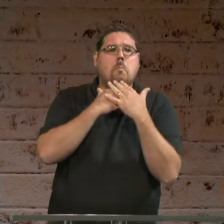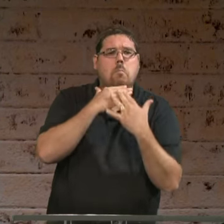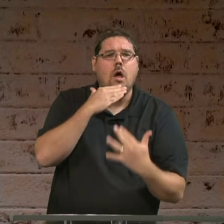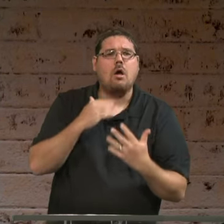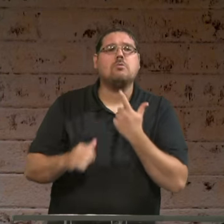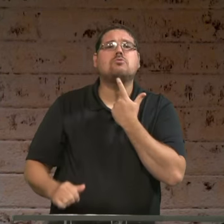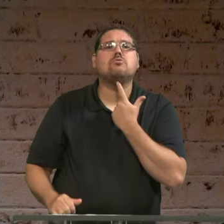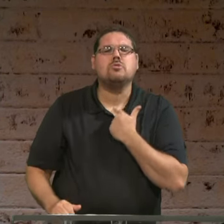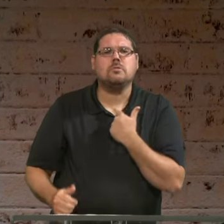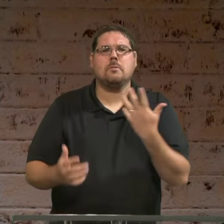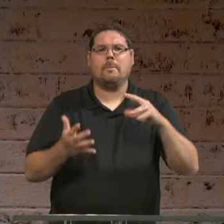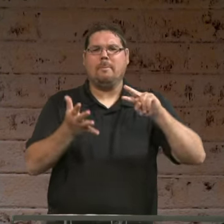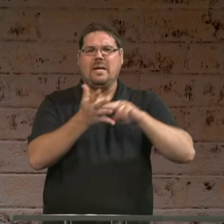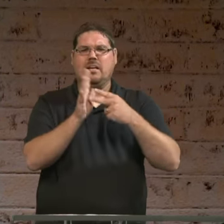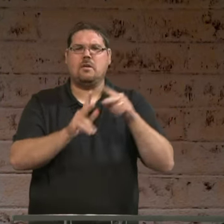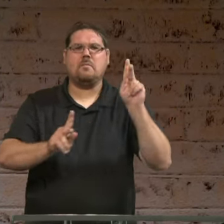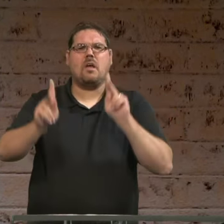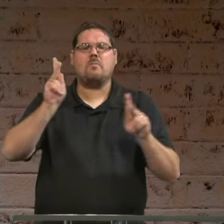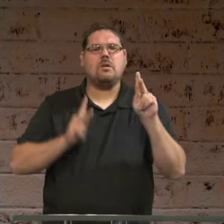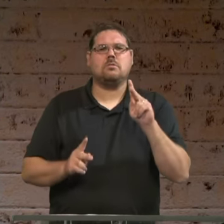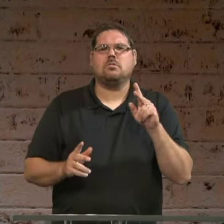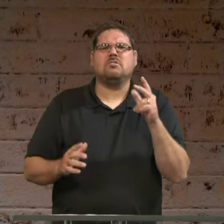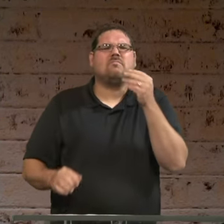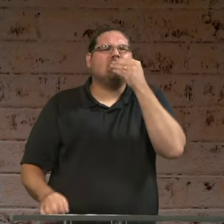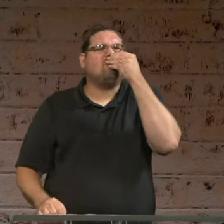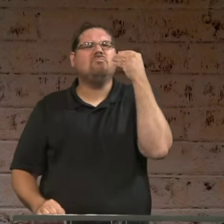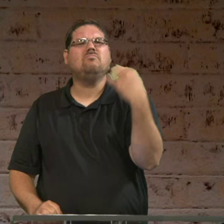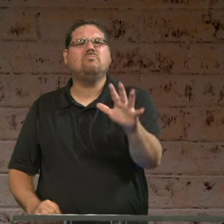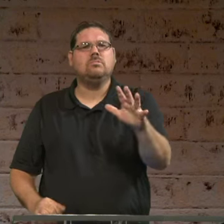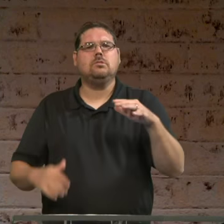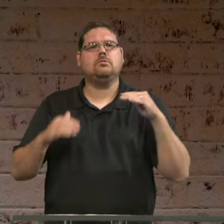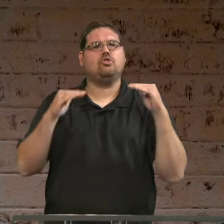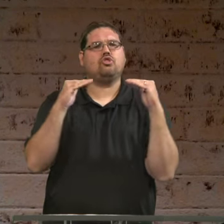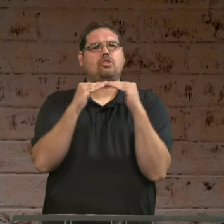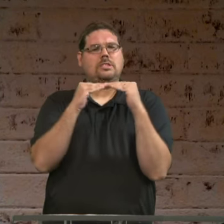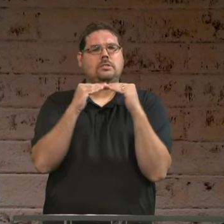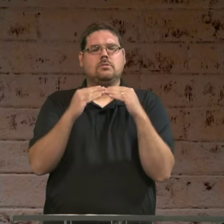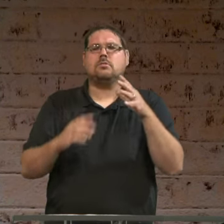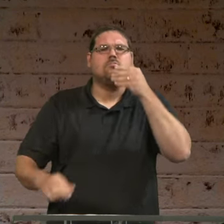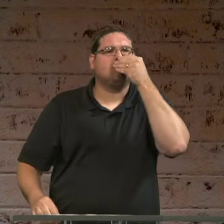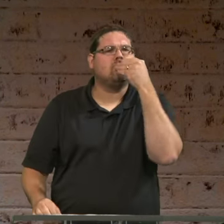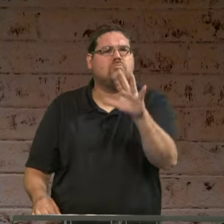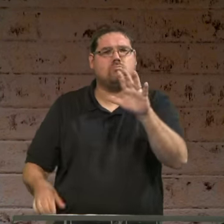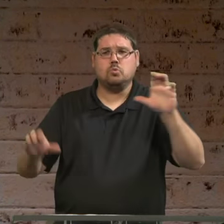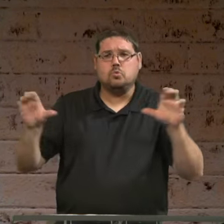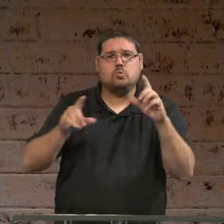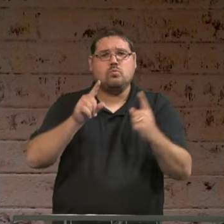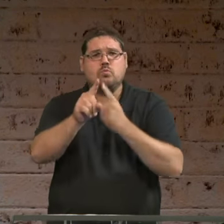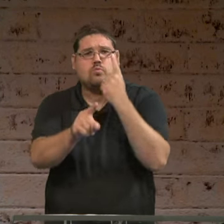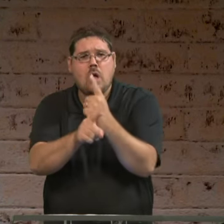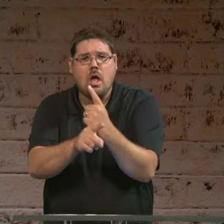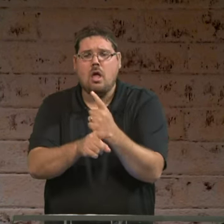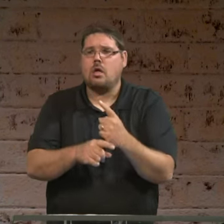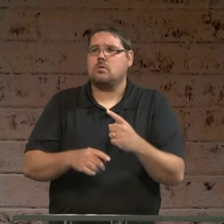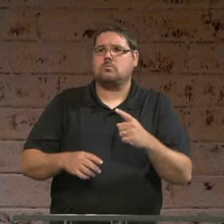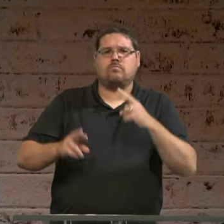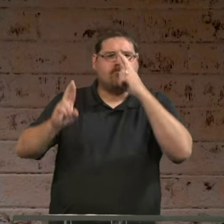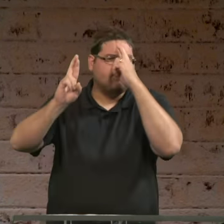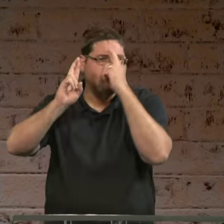them. Now, what does bloodthirsty mean? These are the kind of people that just don't care about being fair. They don't